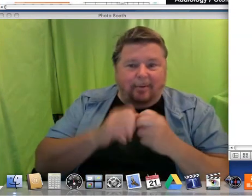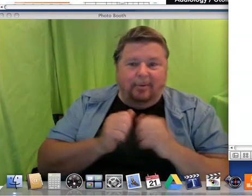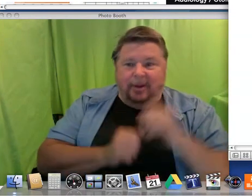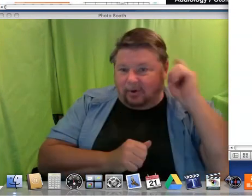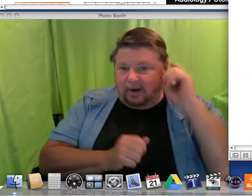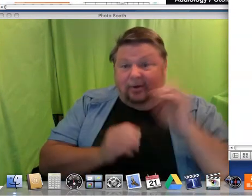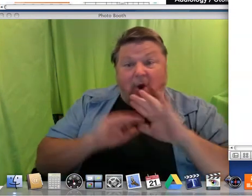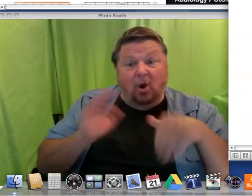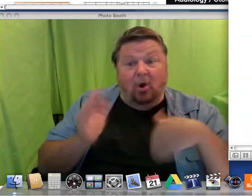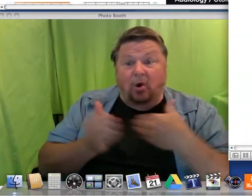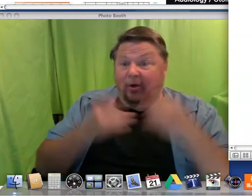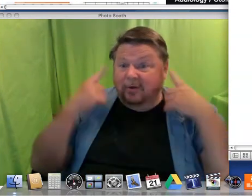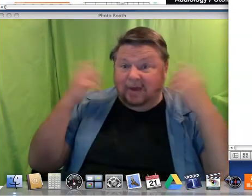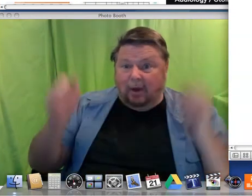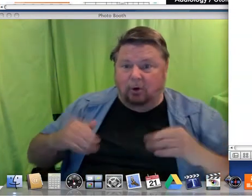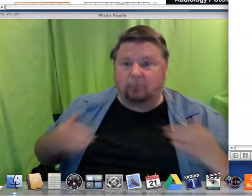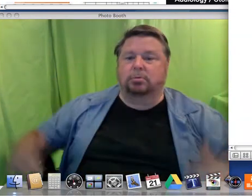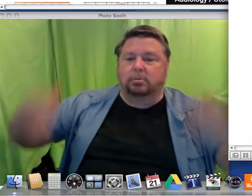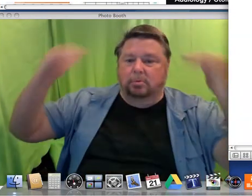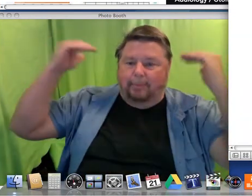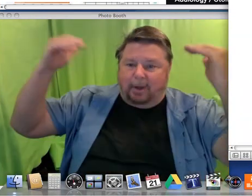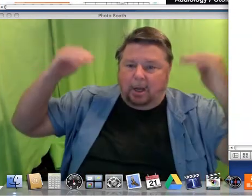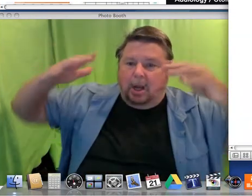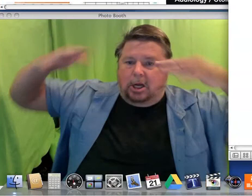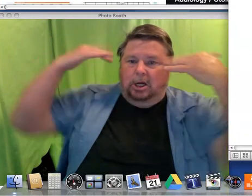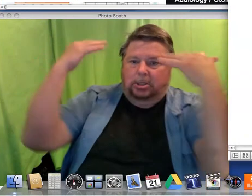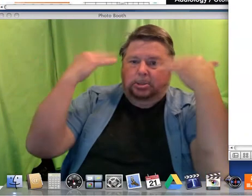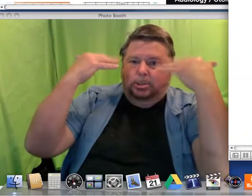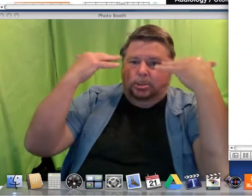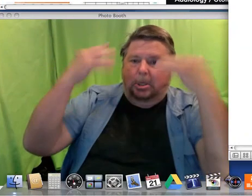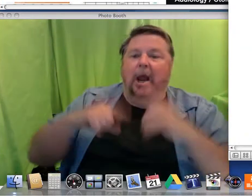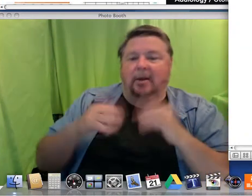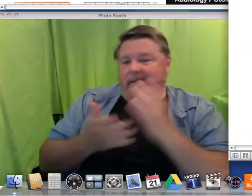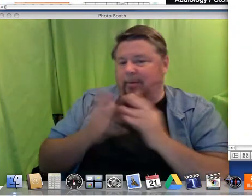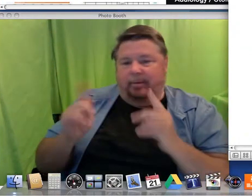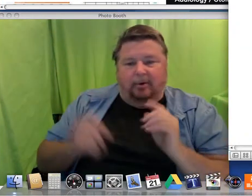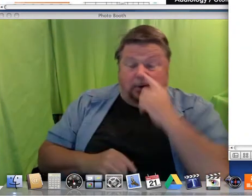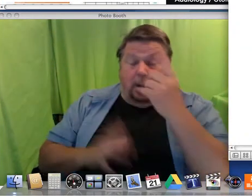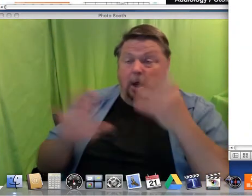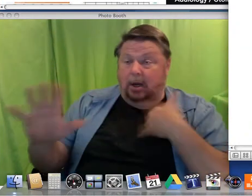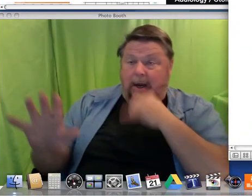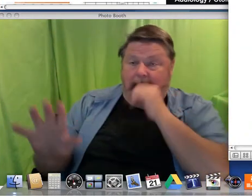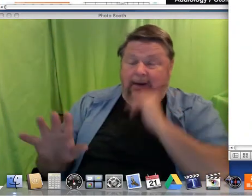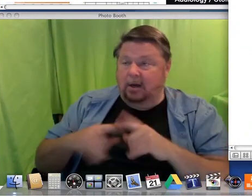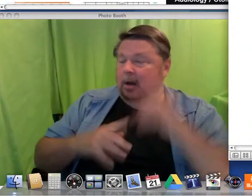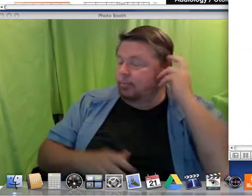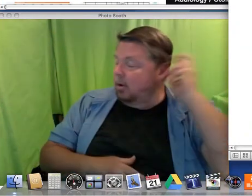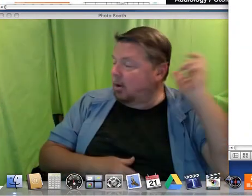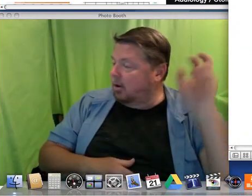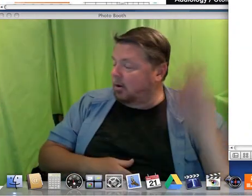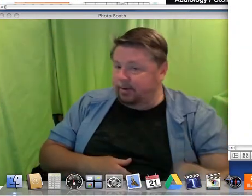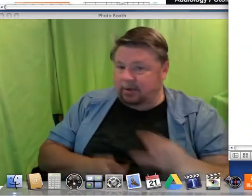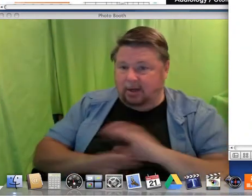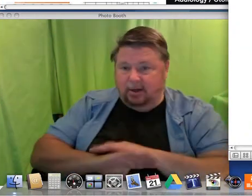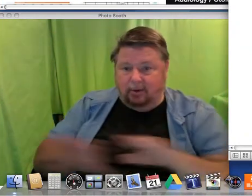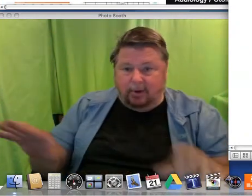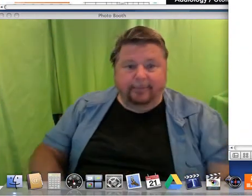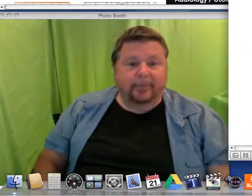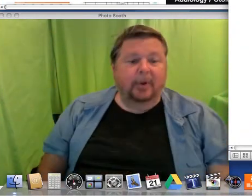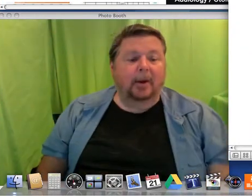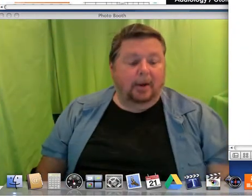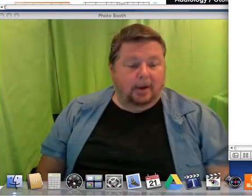problem with hearing aids. That all the sound goes, and it's, and some people are just can't take it, and put that thing